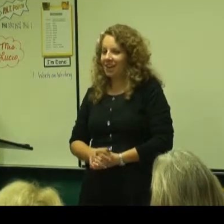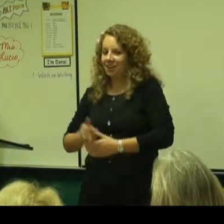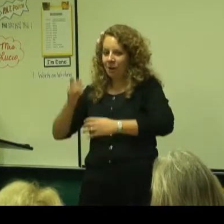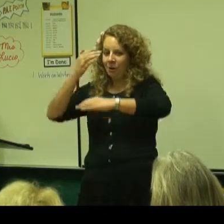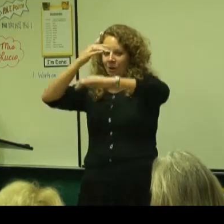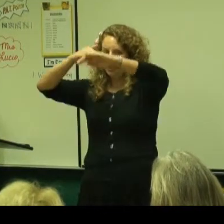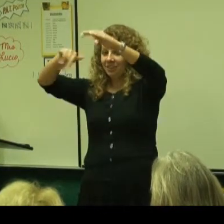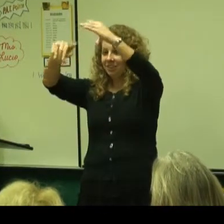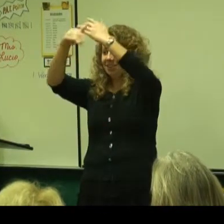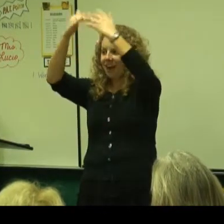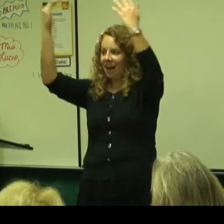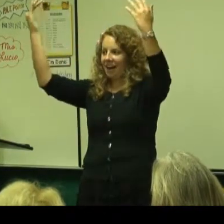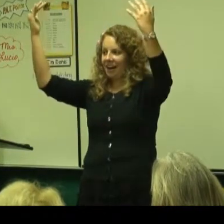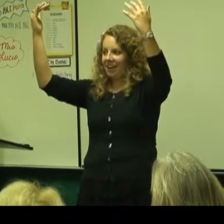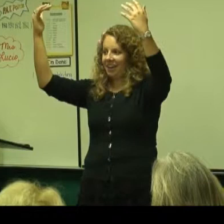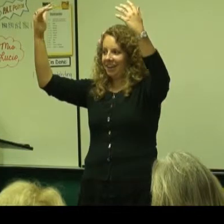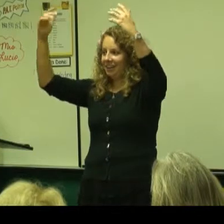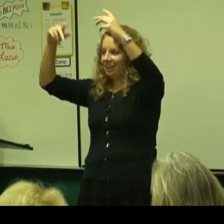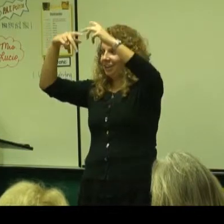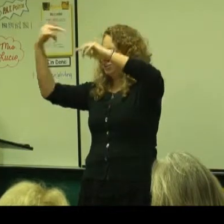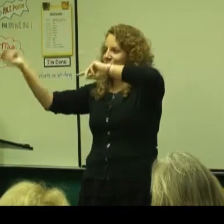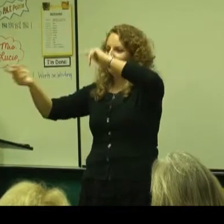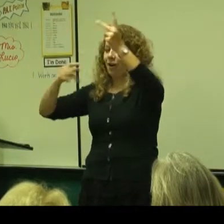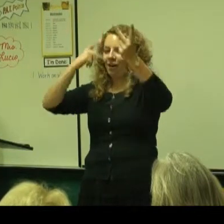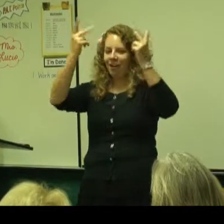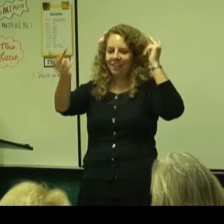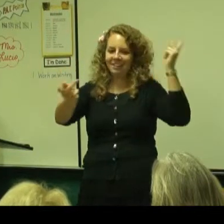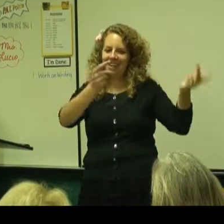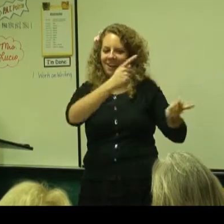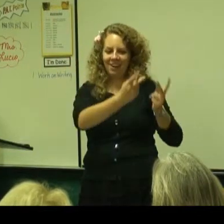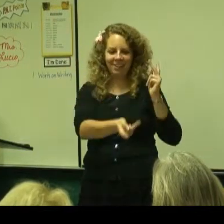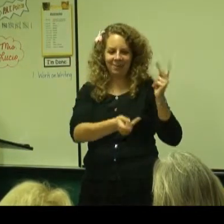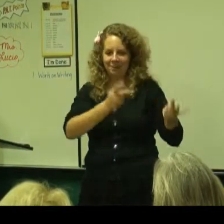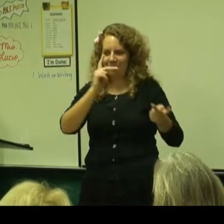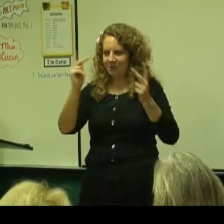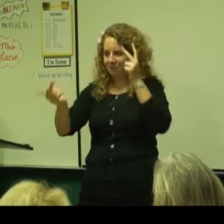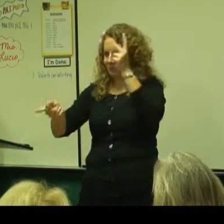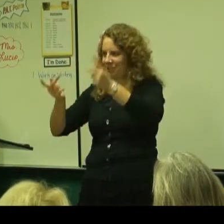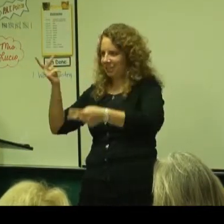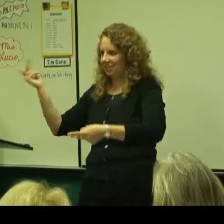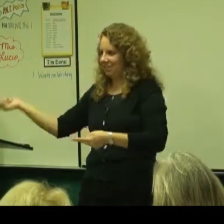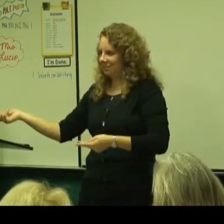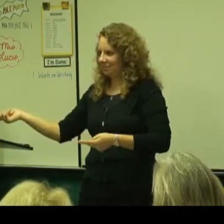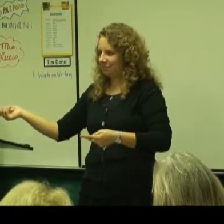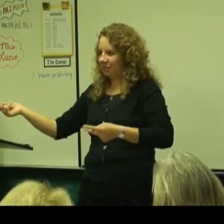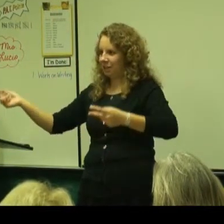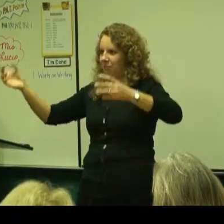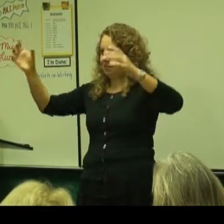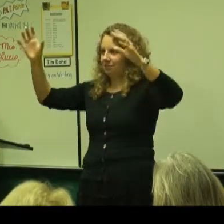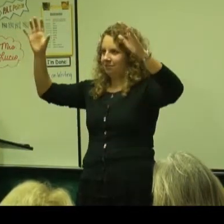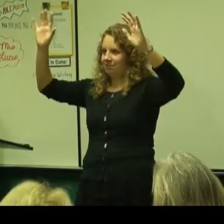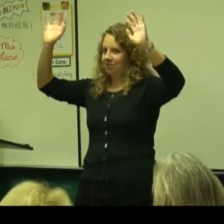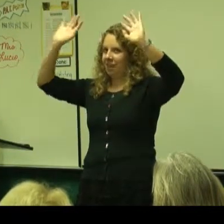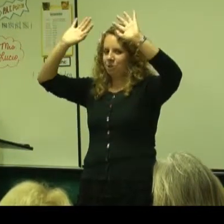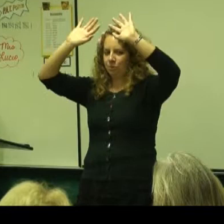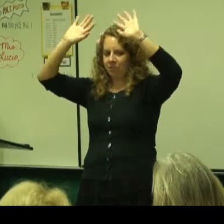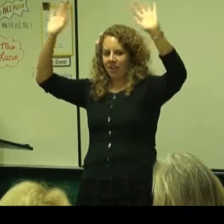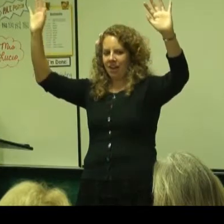said when the sky is falling down, that wouldn't make much sense. Because that would be the actual